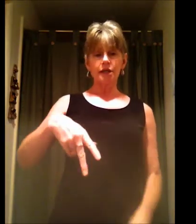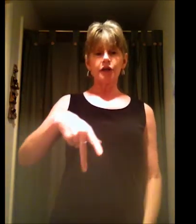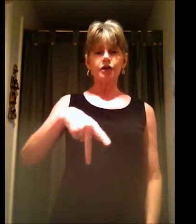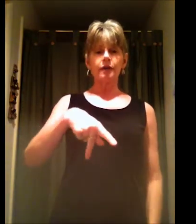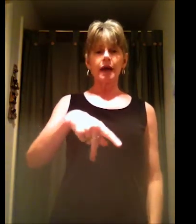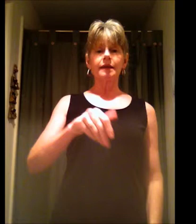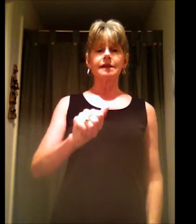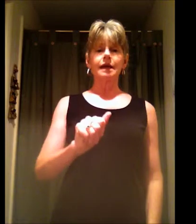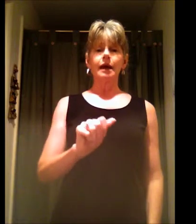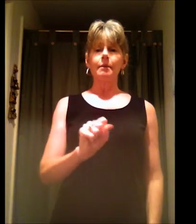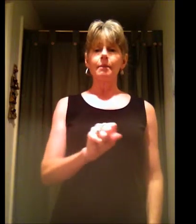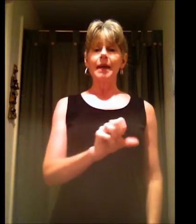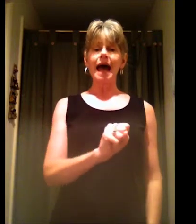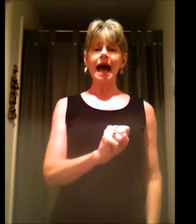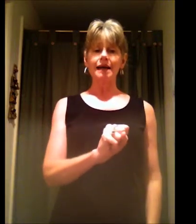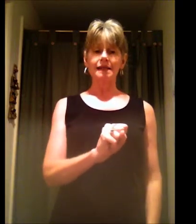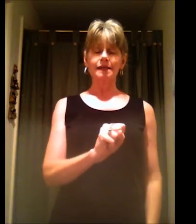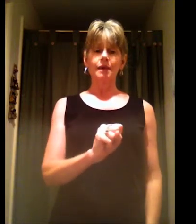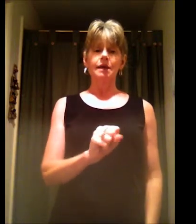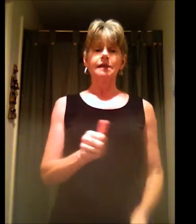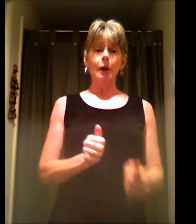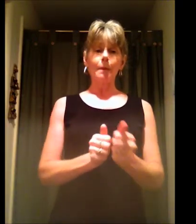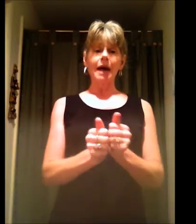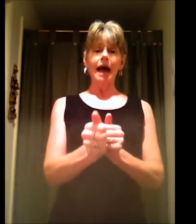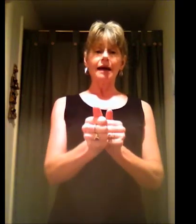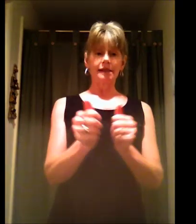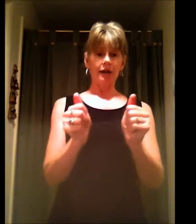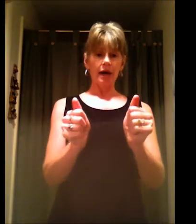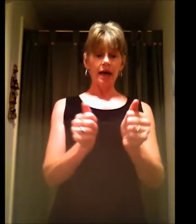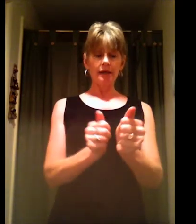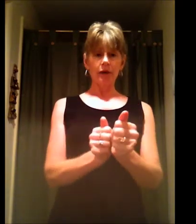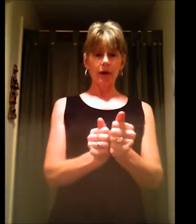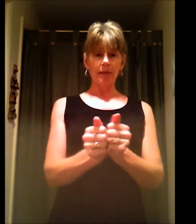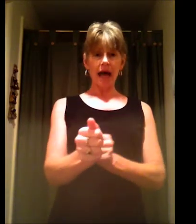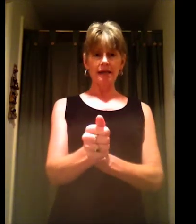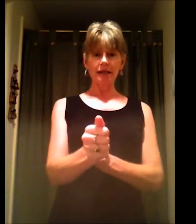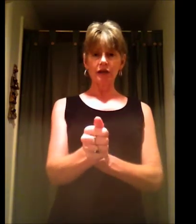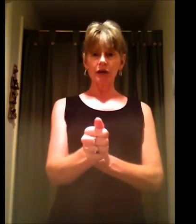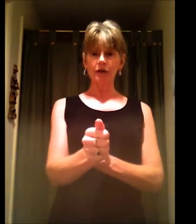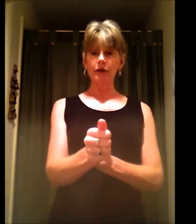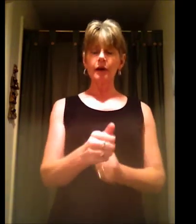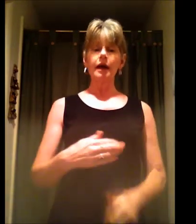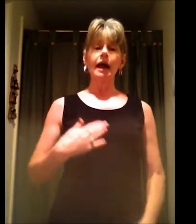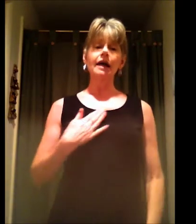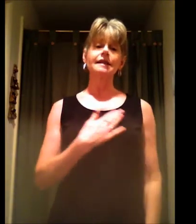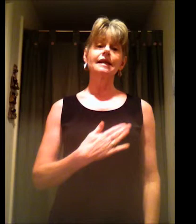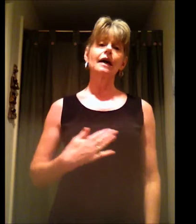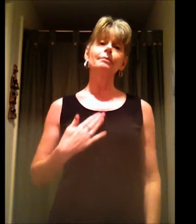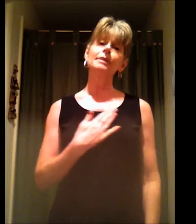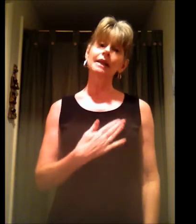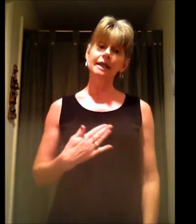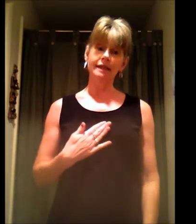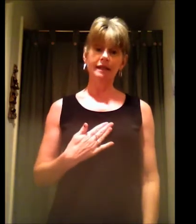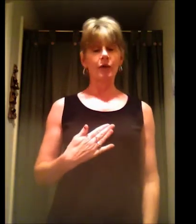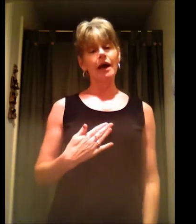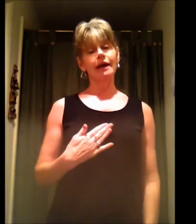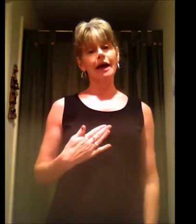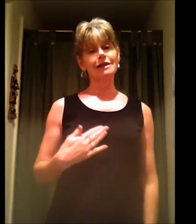teach you, and that's pass. So pass, their A's going past each other. And the sign please. So I can ask